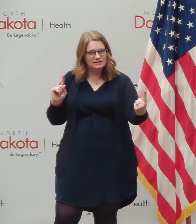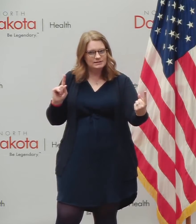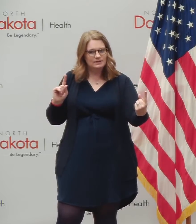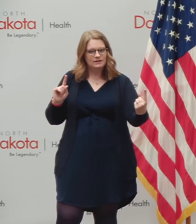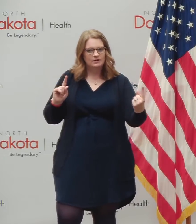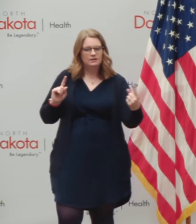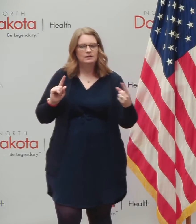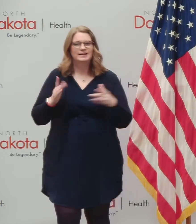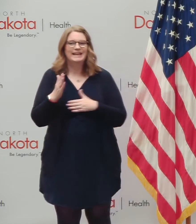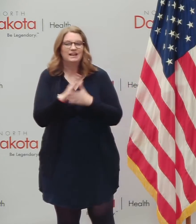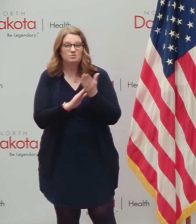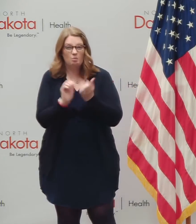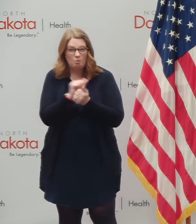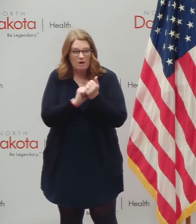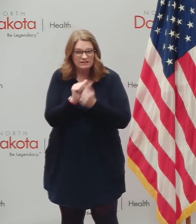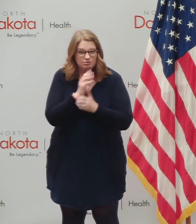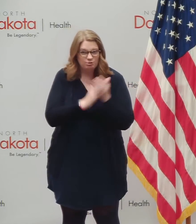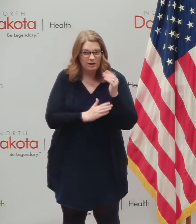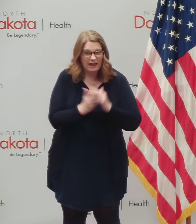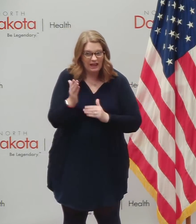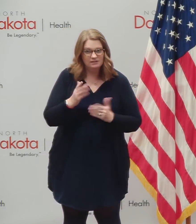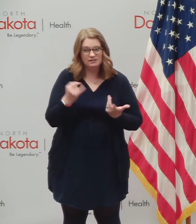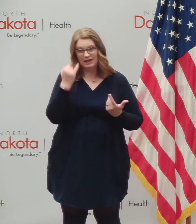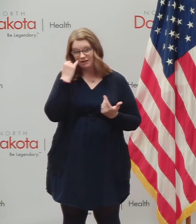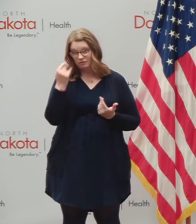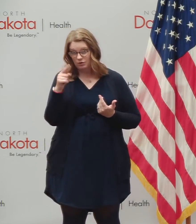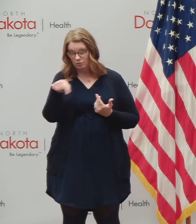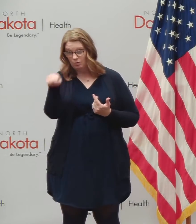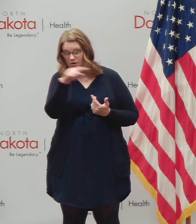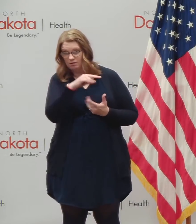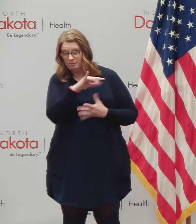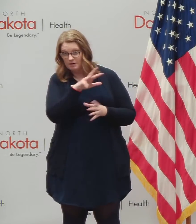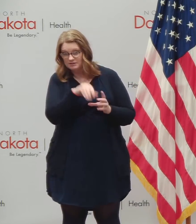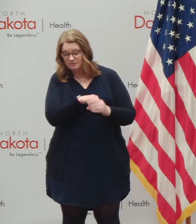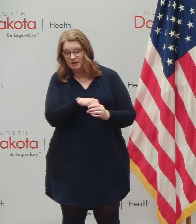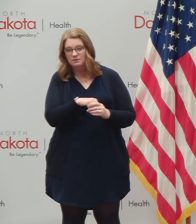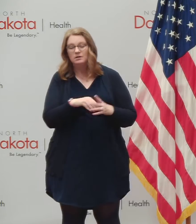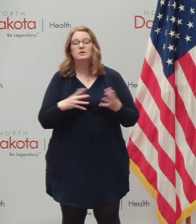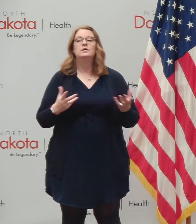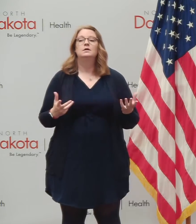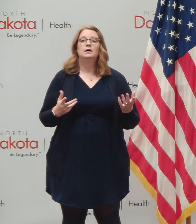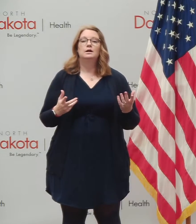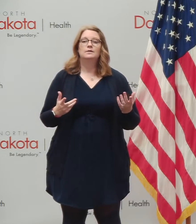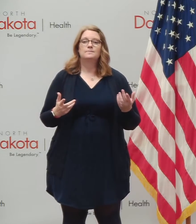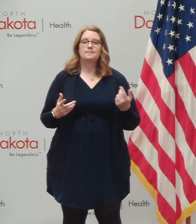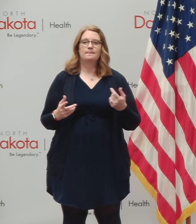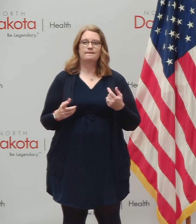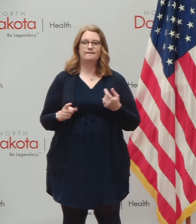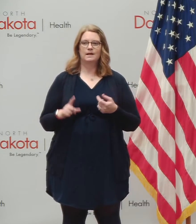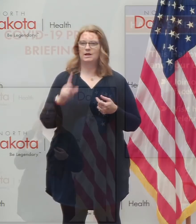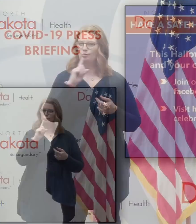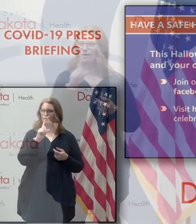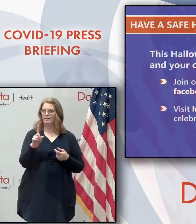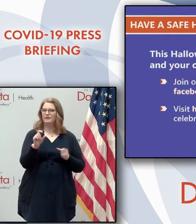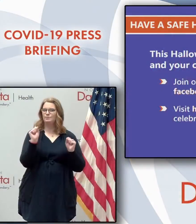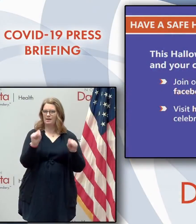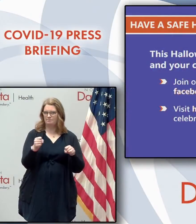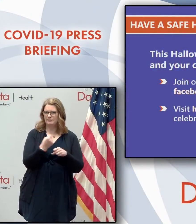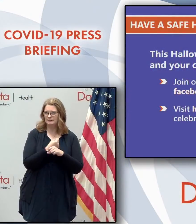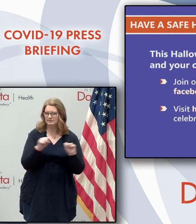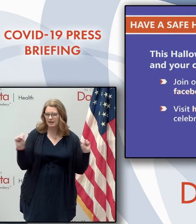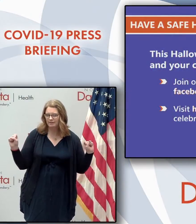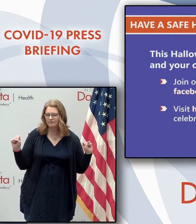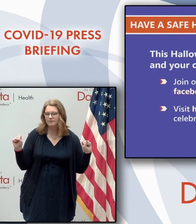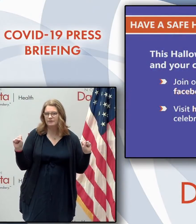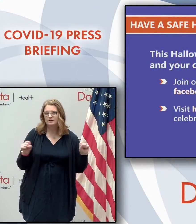and hand hygiene, all these things, if people are going to participate in this, but there's ways to do this safely, but again, always to make